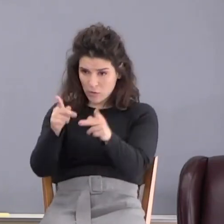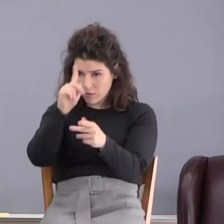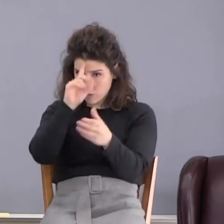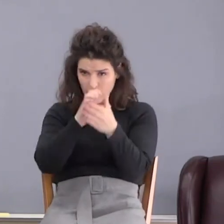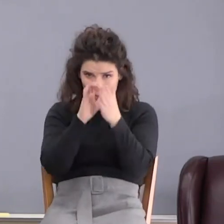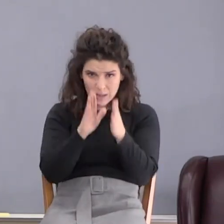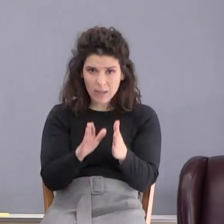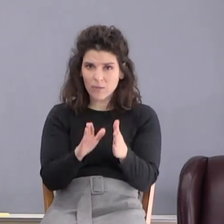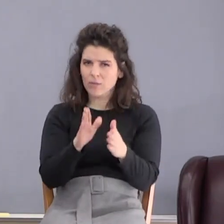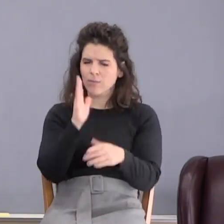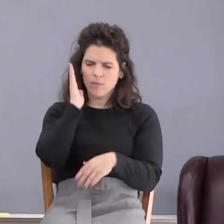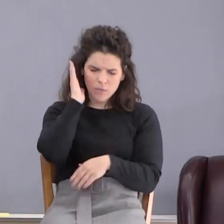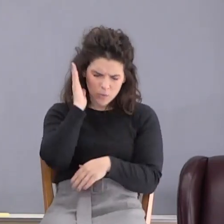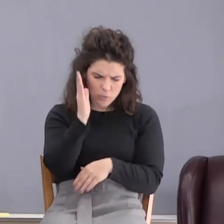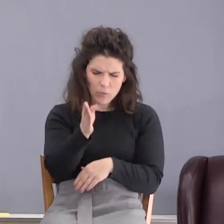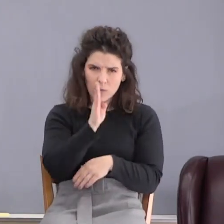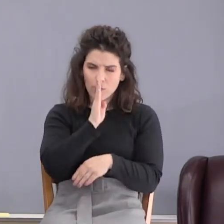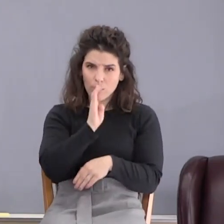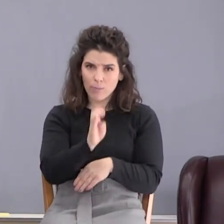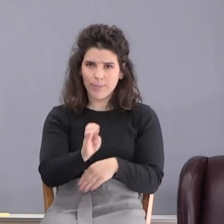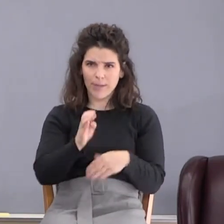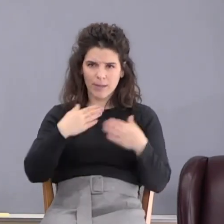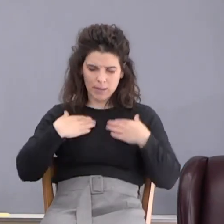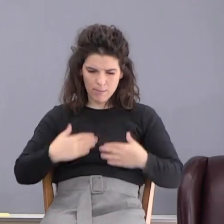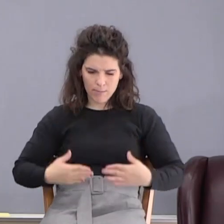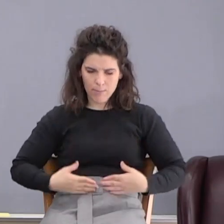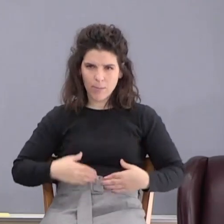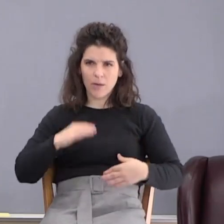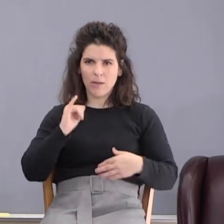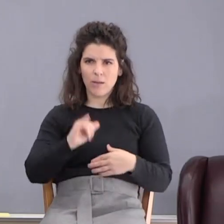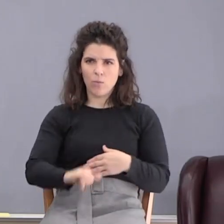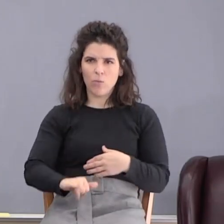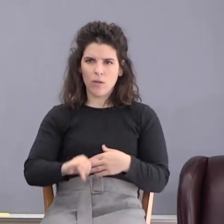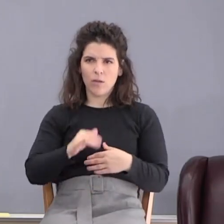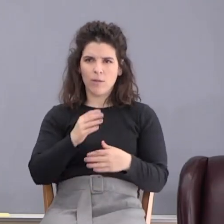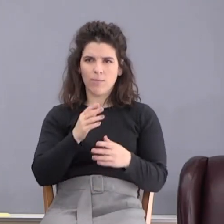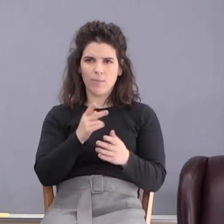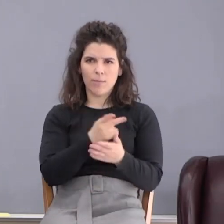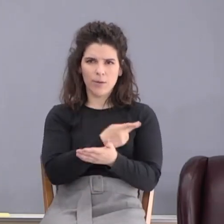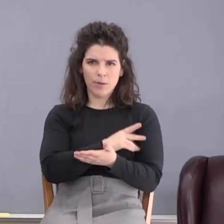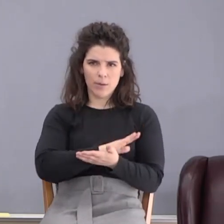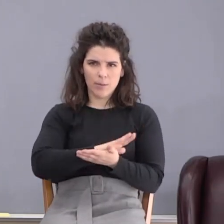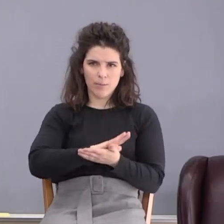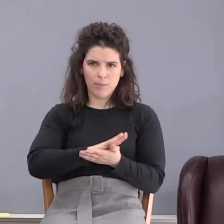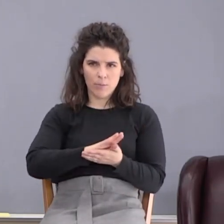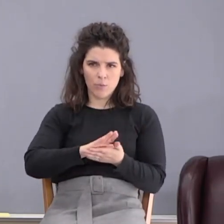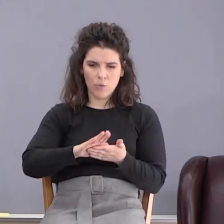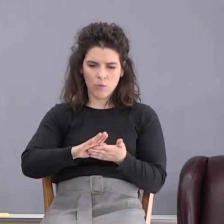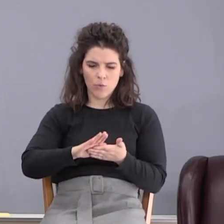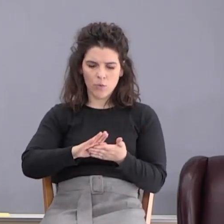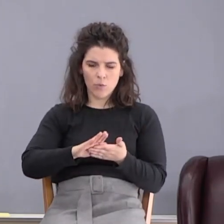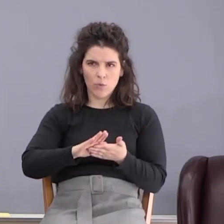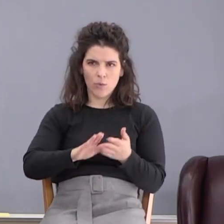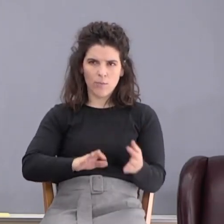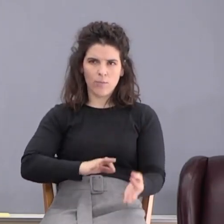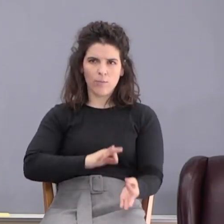believer, it's going to be a body that will be pure,